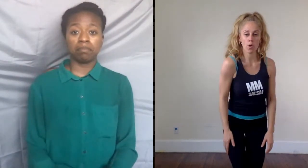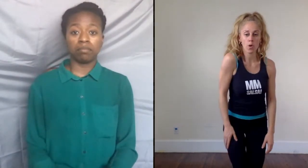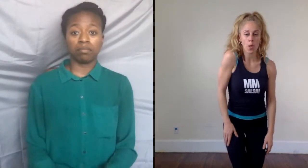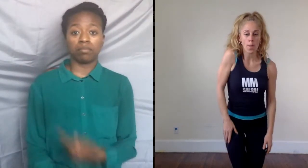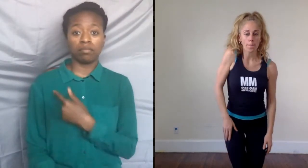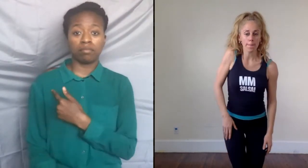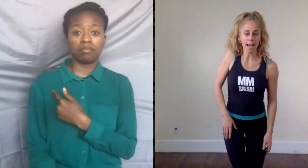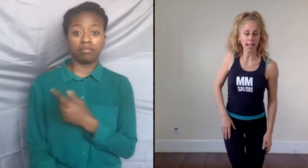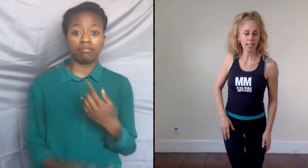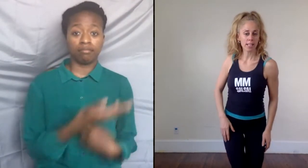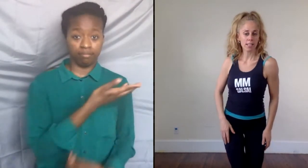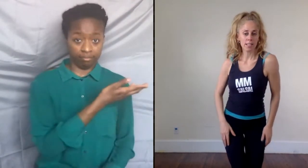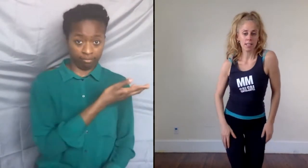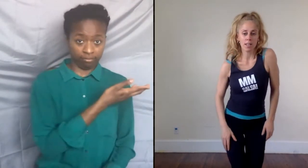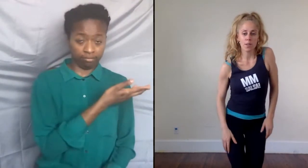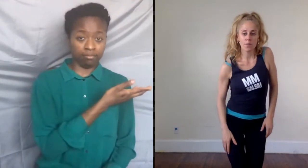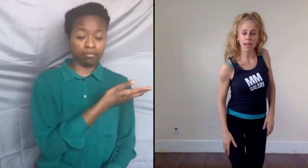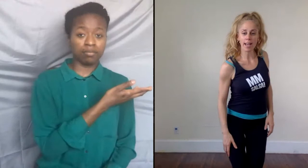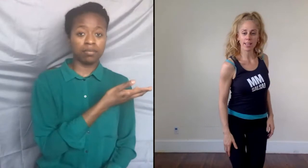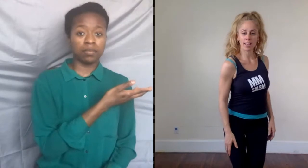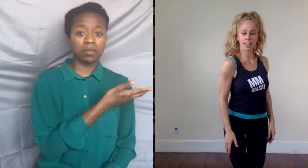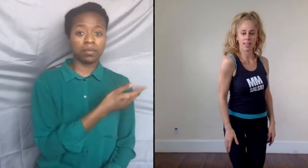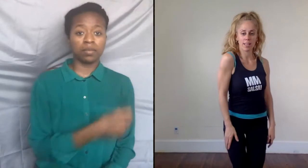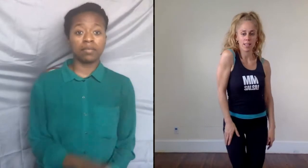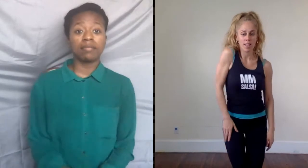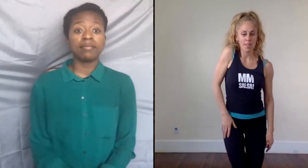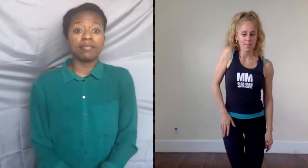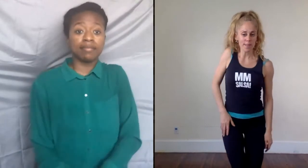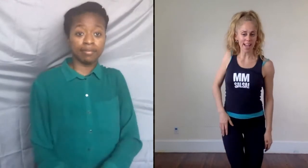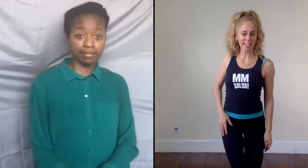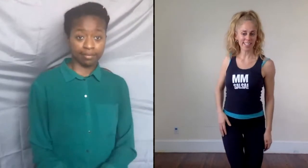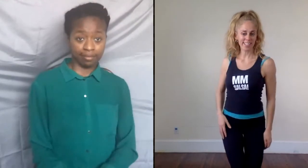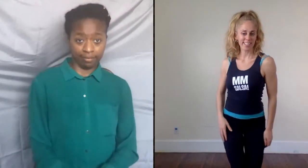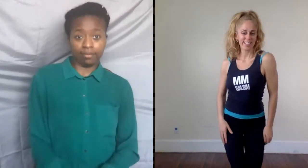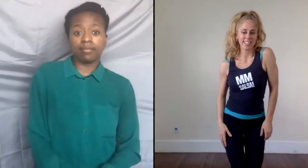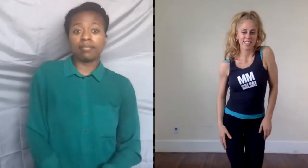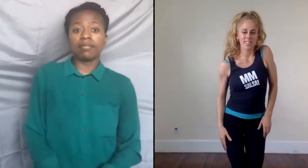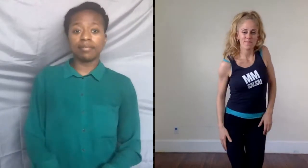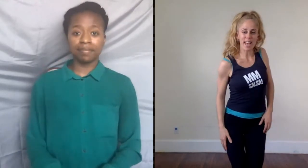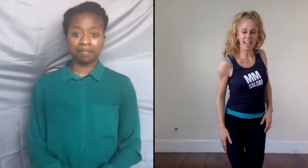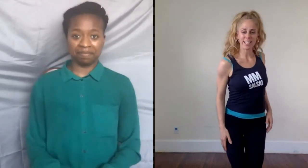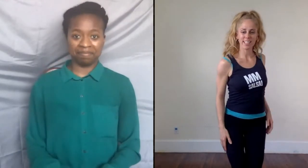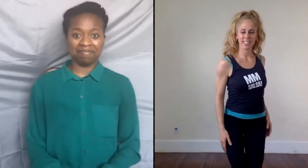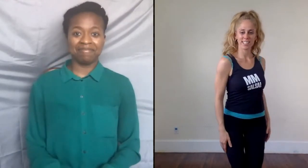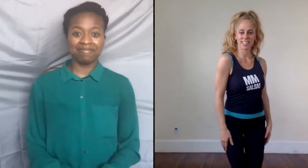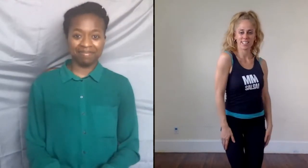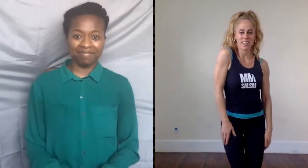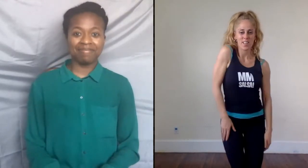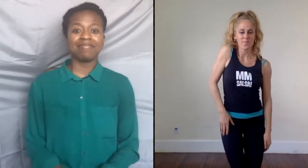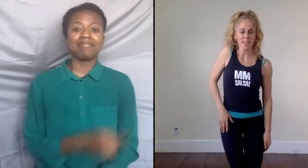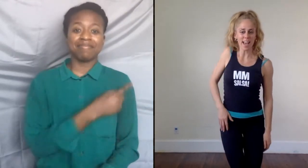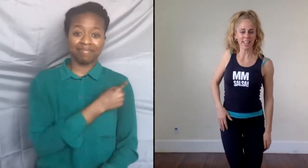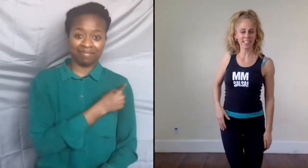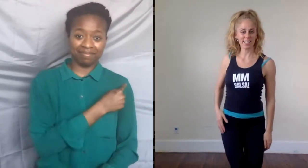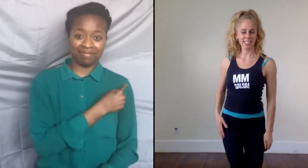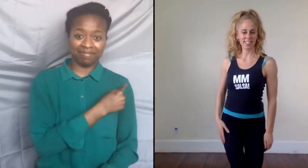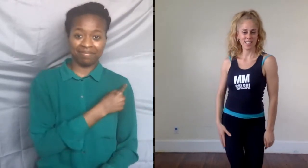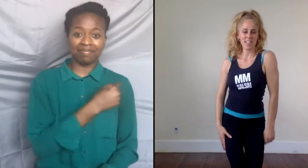roll back, back, back, back,